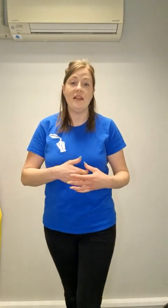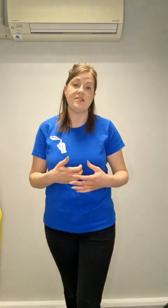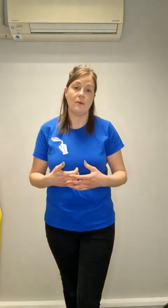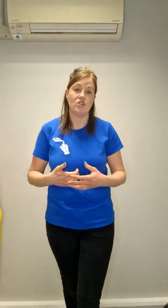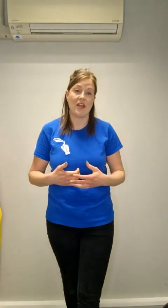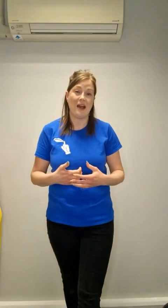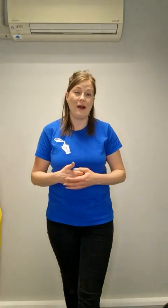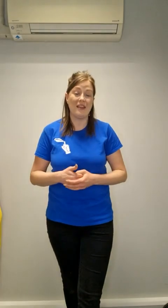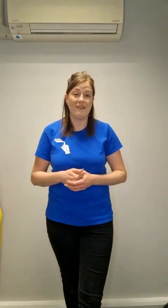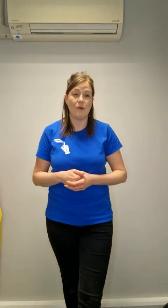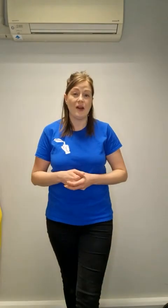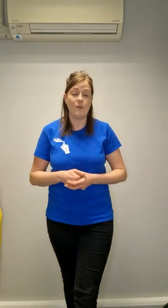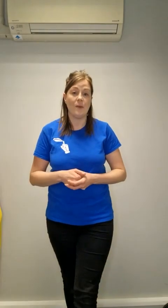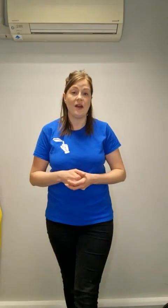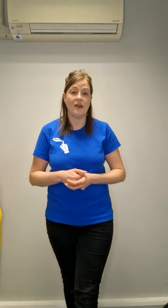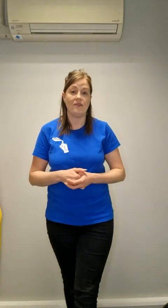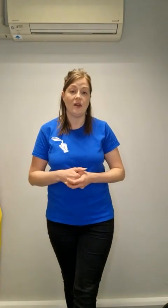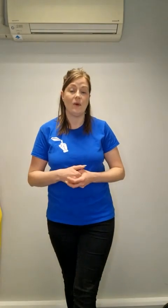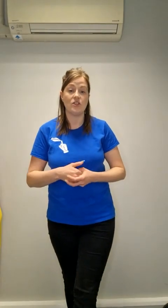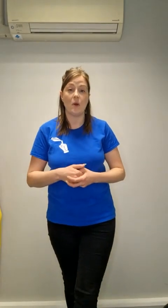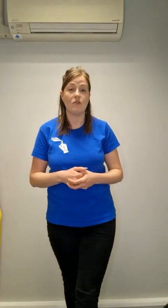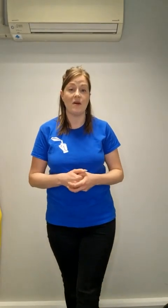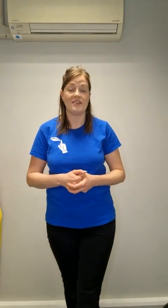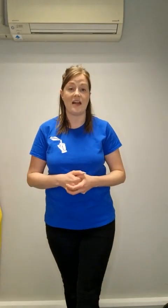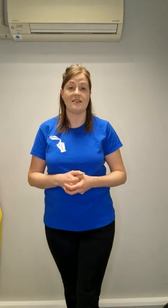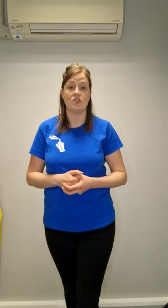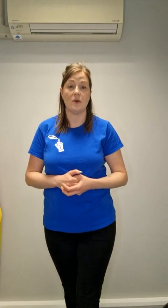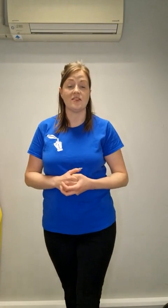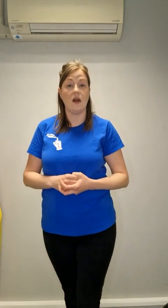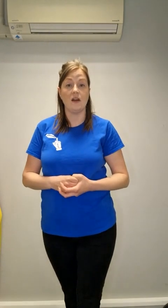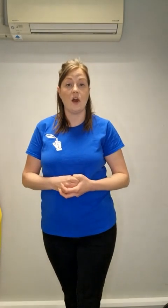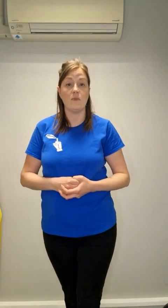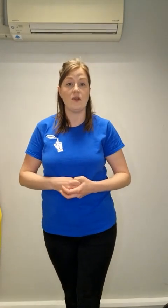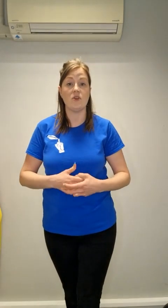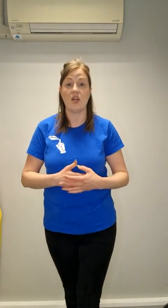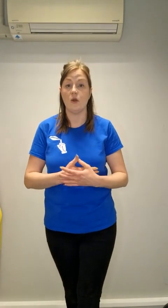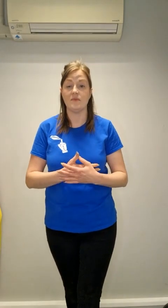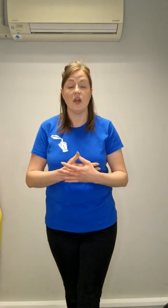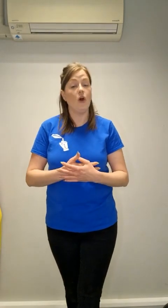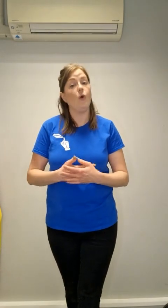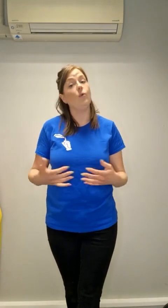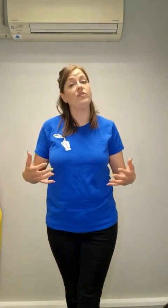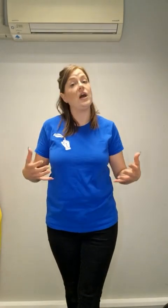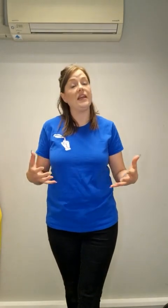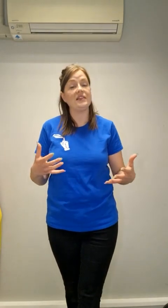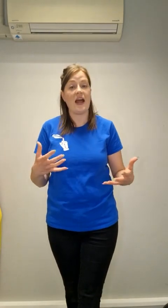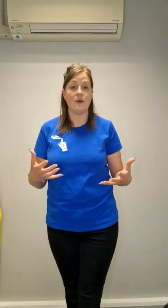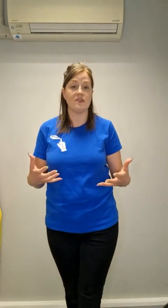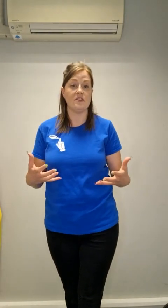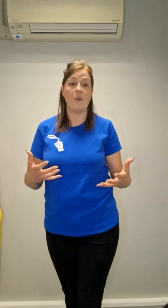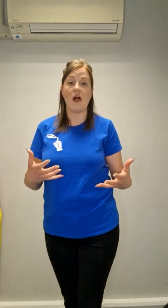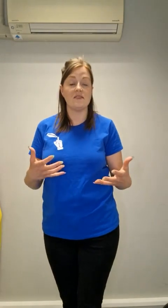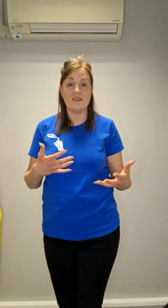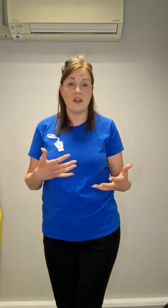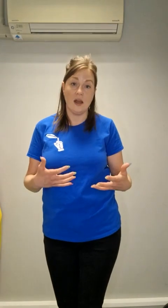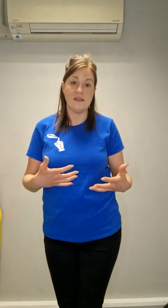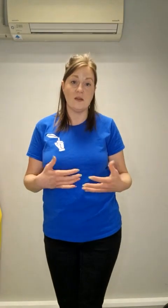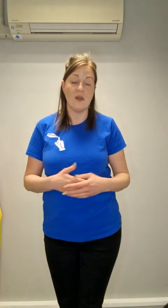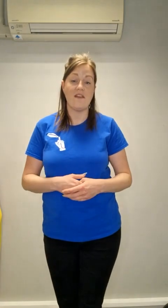go and check out our giveaway where we are giving away 12 months access to our sign library, which homes all 9,000 plus signs that we have